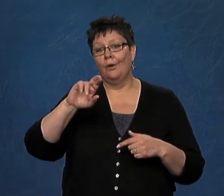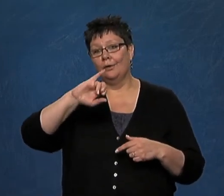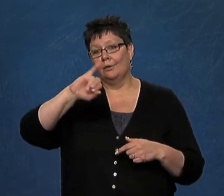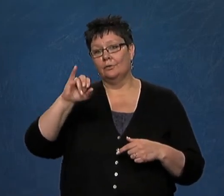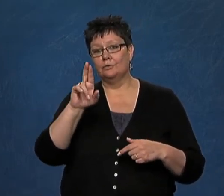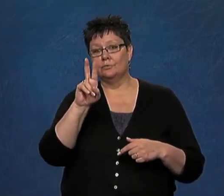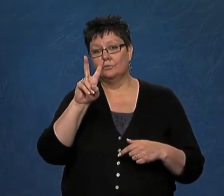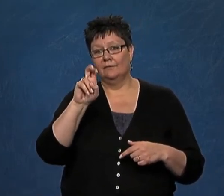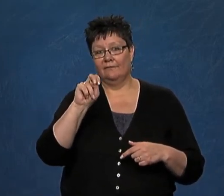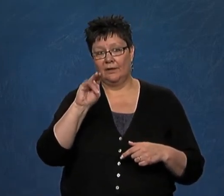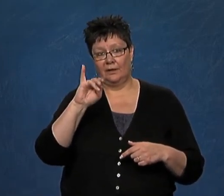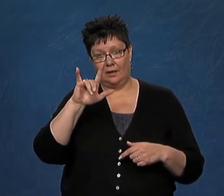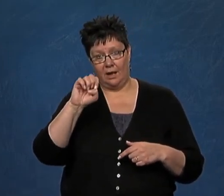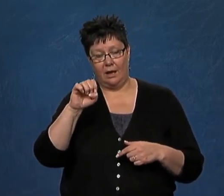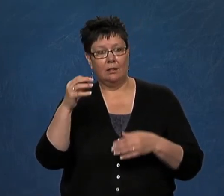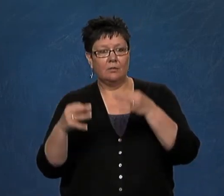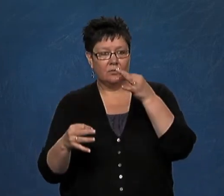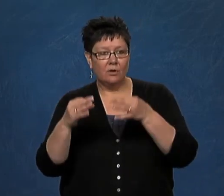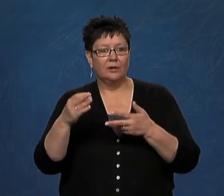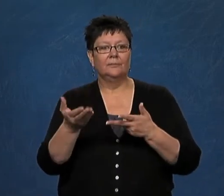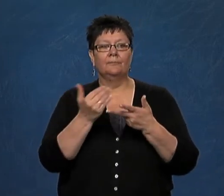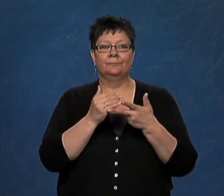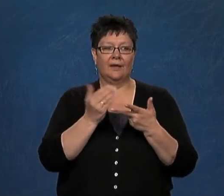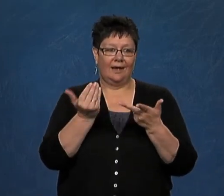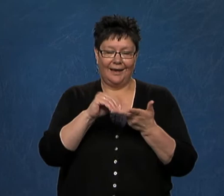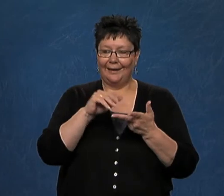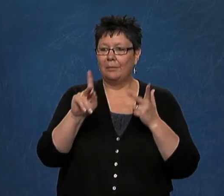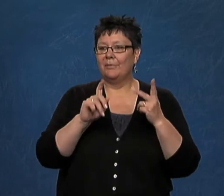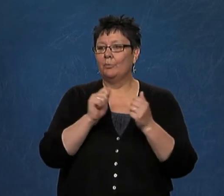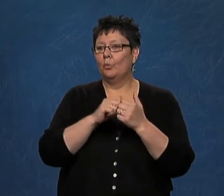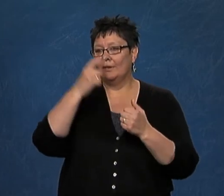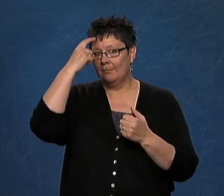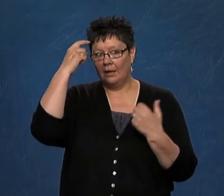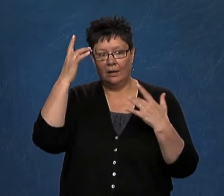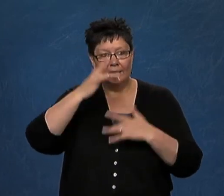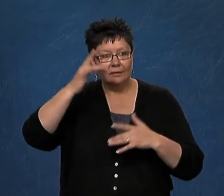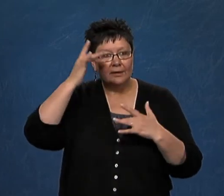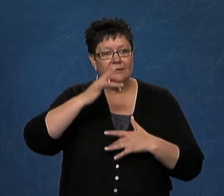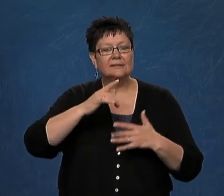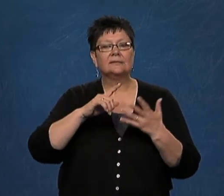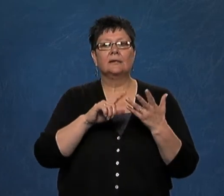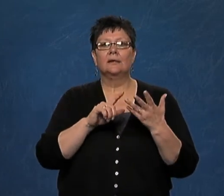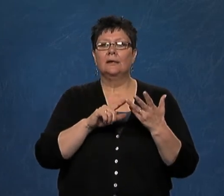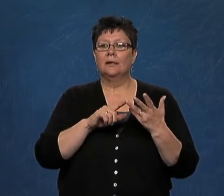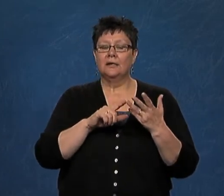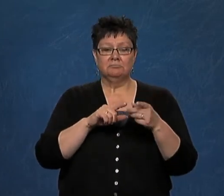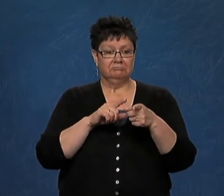establishing language with the client, or juvenile cases, or mental illness